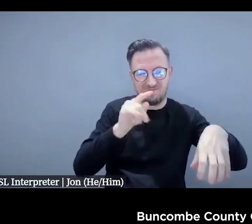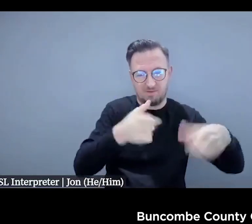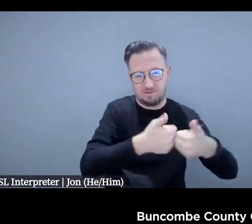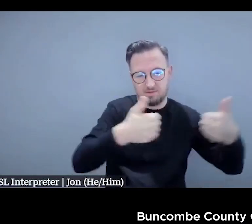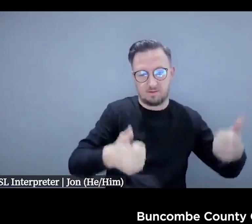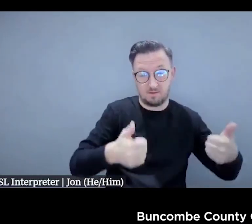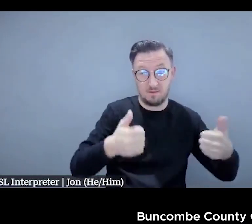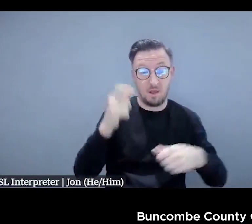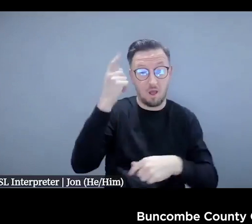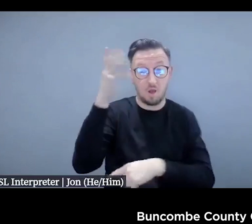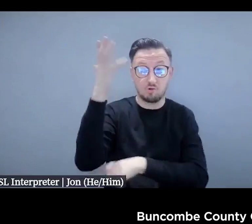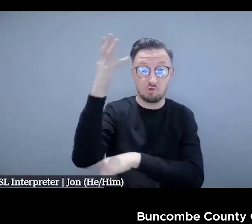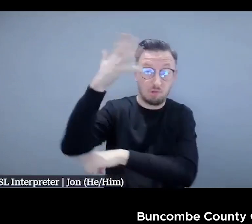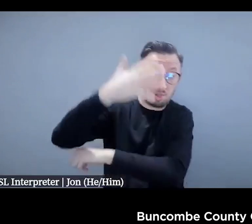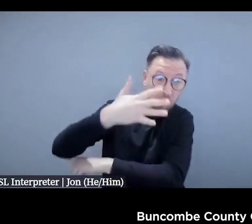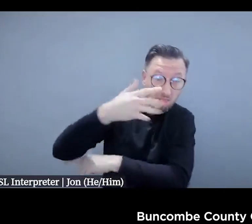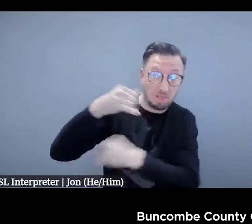trucks are able to pick them up safely.